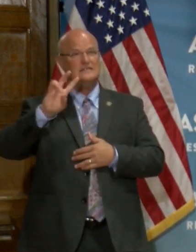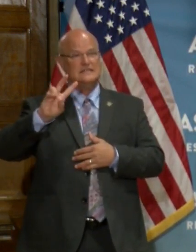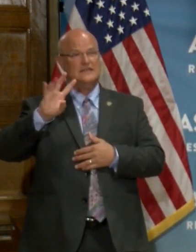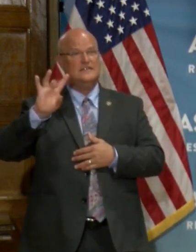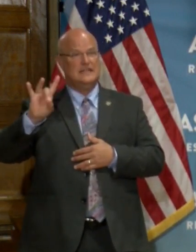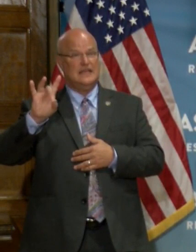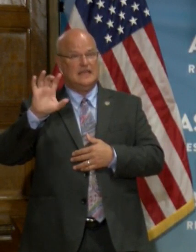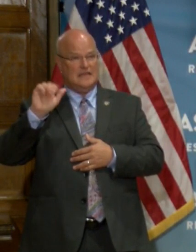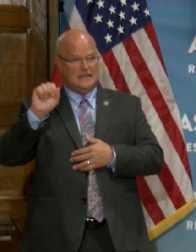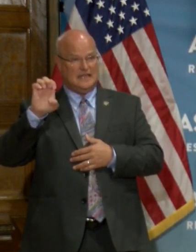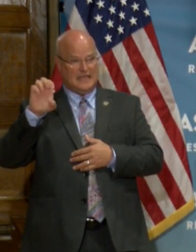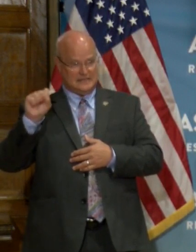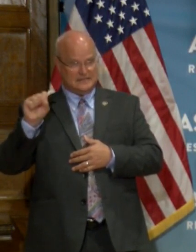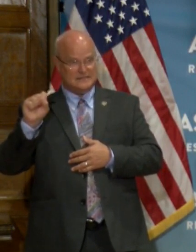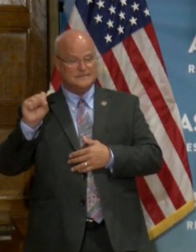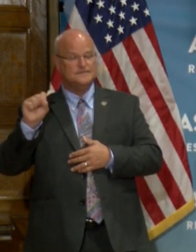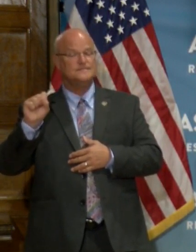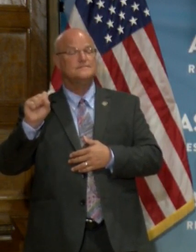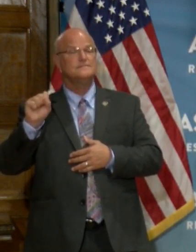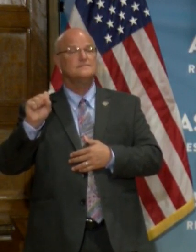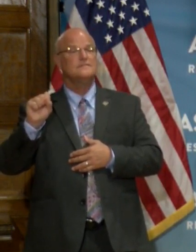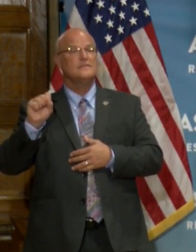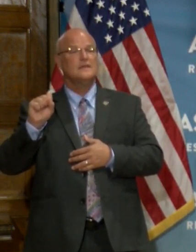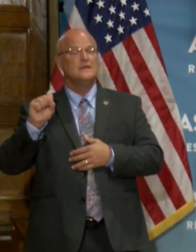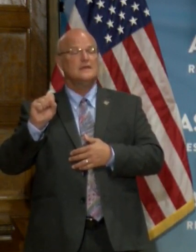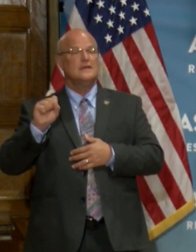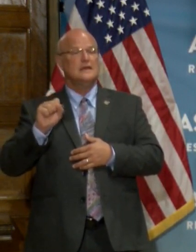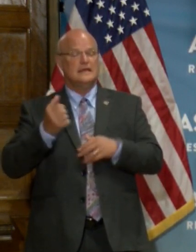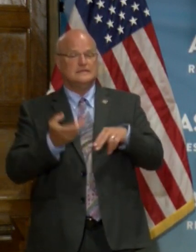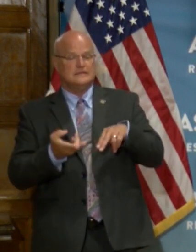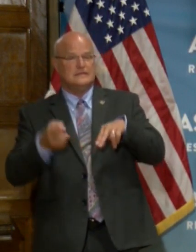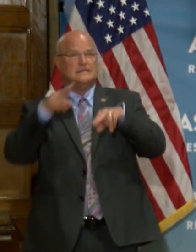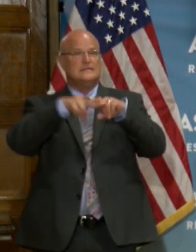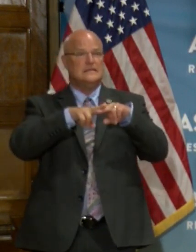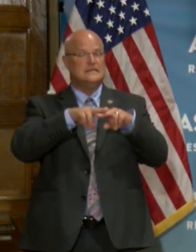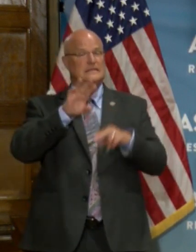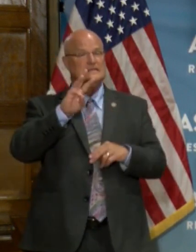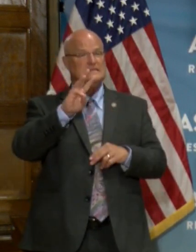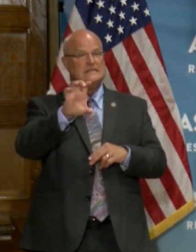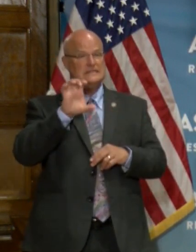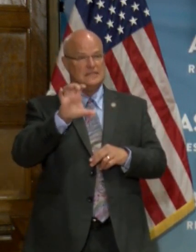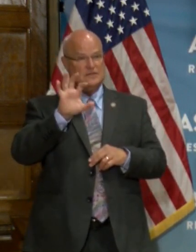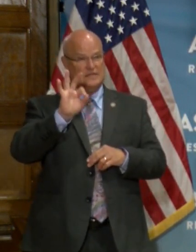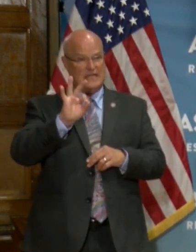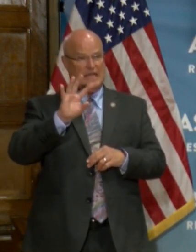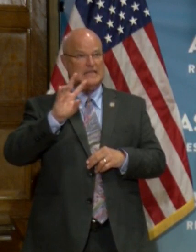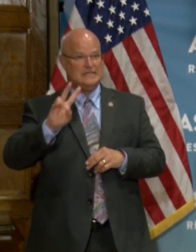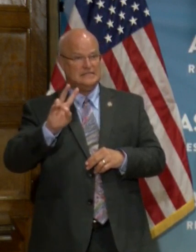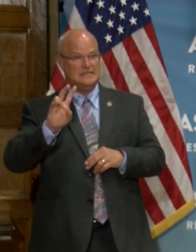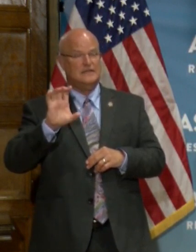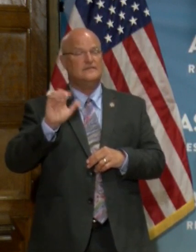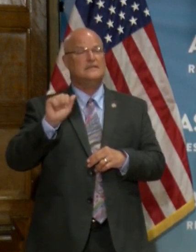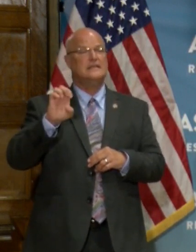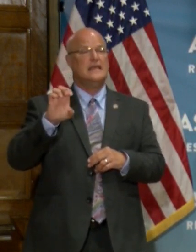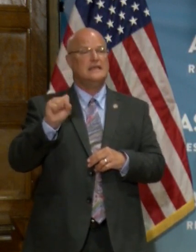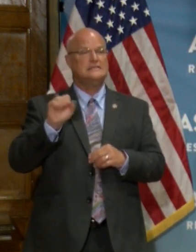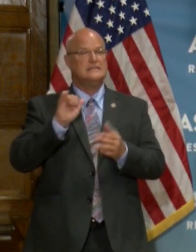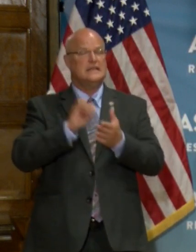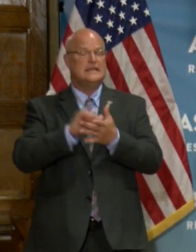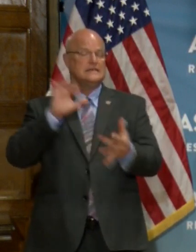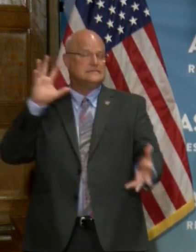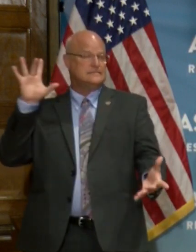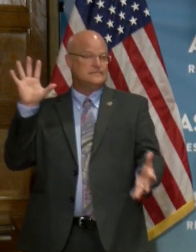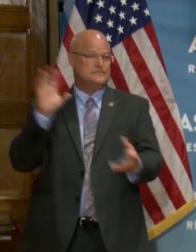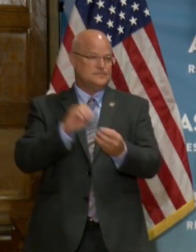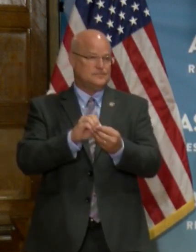16,678 cases. Since yesterday we've had an additional 697 cases. That brings